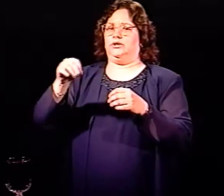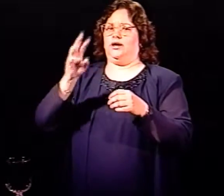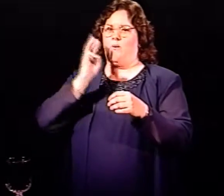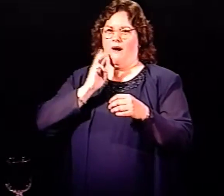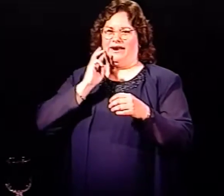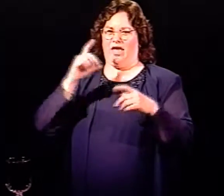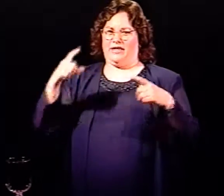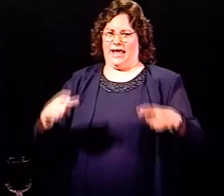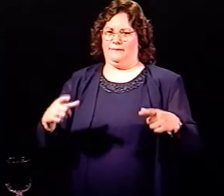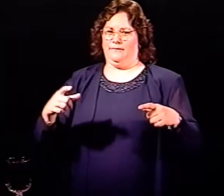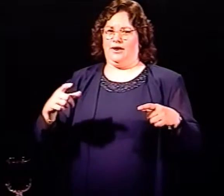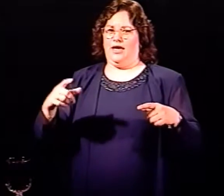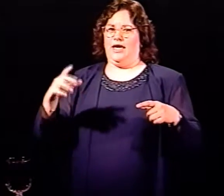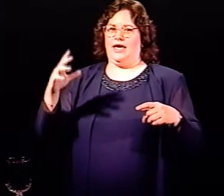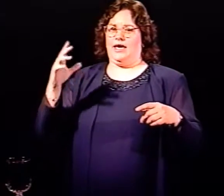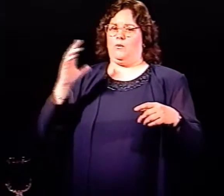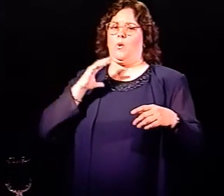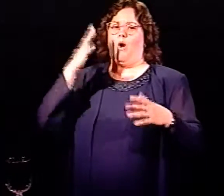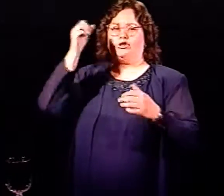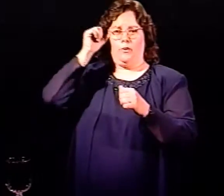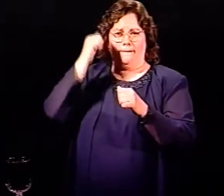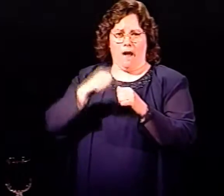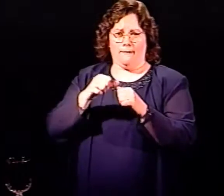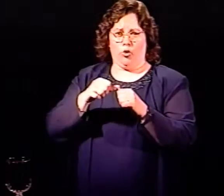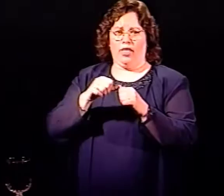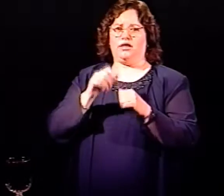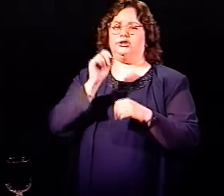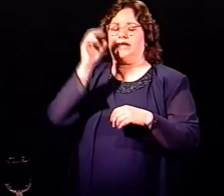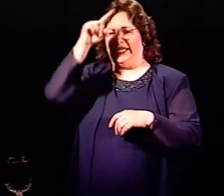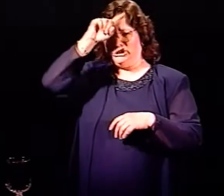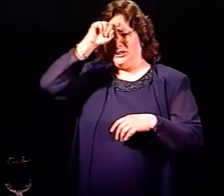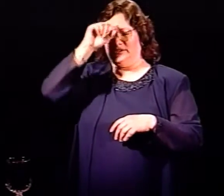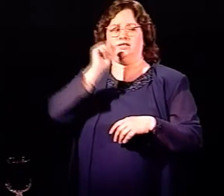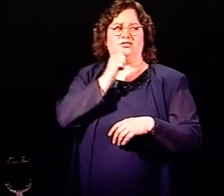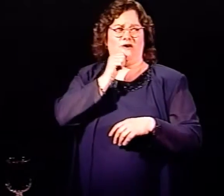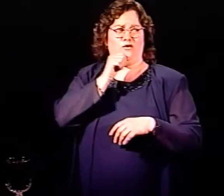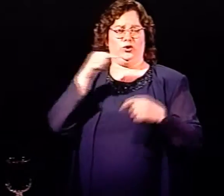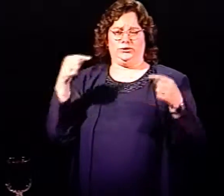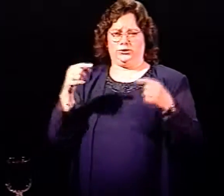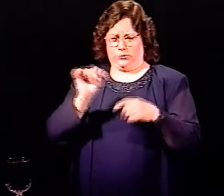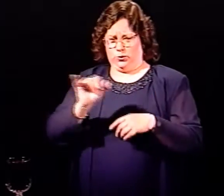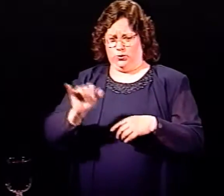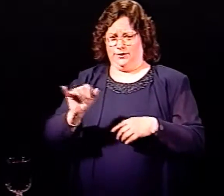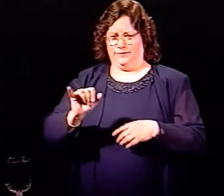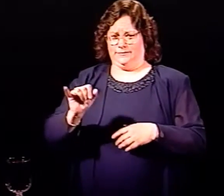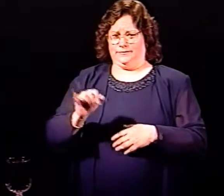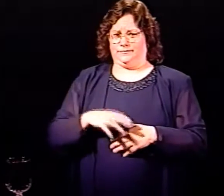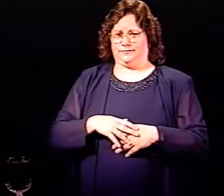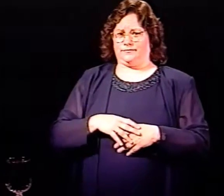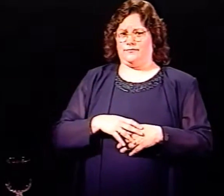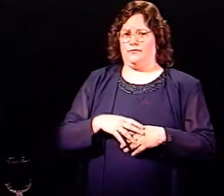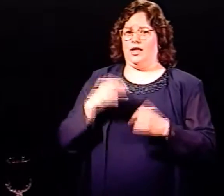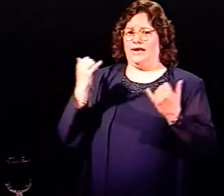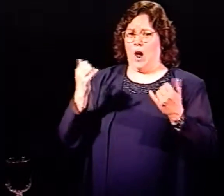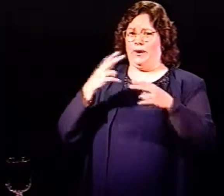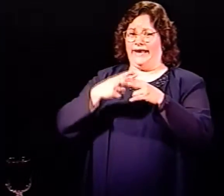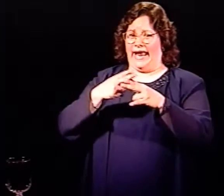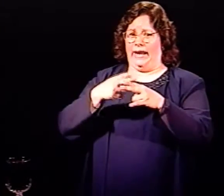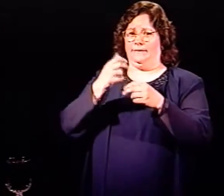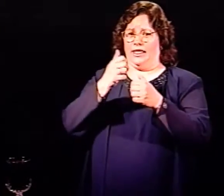cup. We will place a drop of wine on our plates. We want to remember the Egyptians suffered too. And now